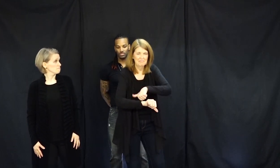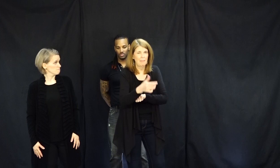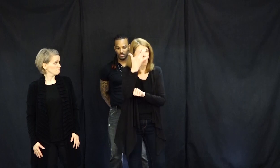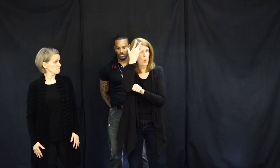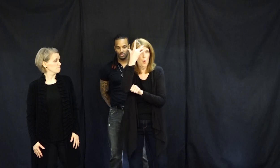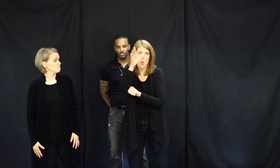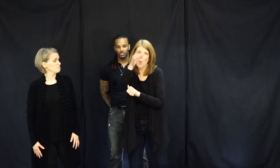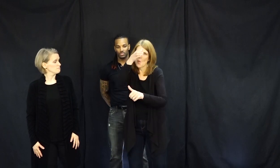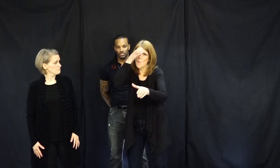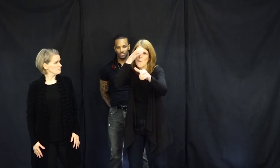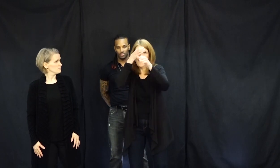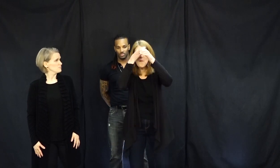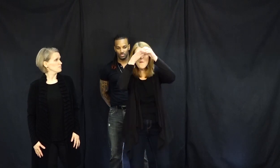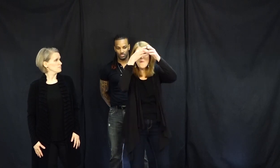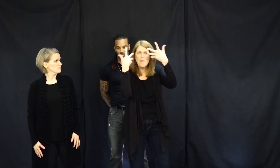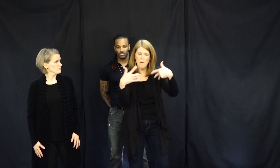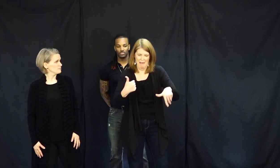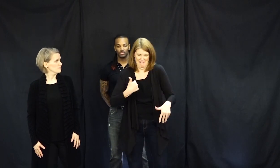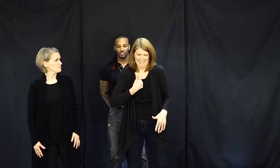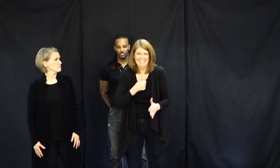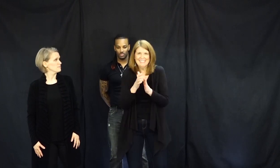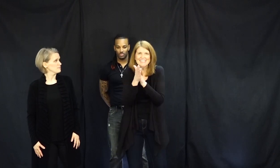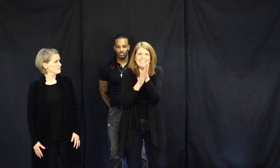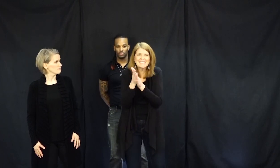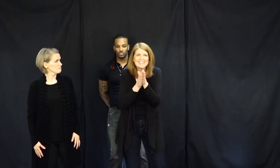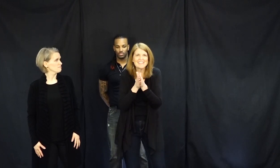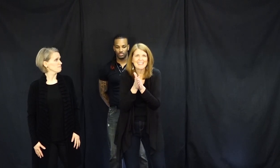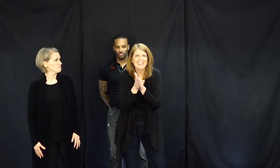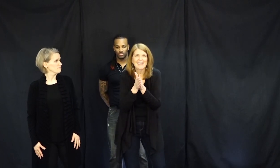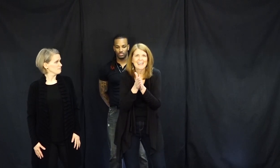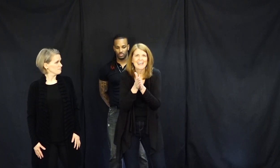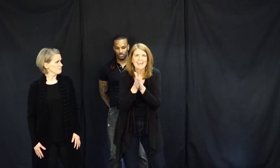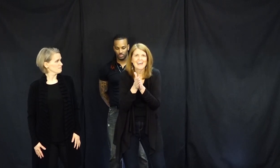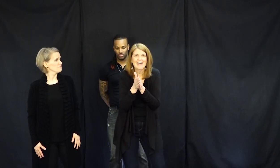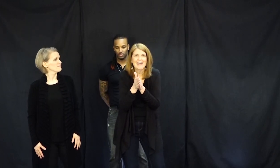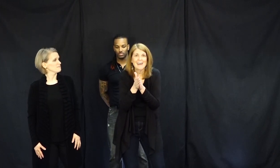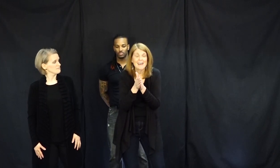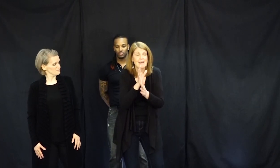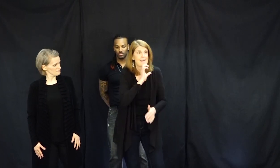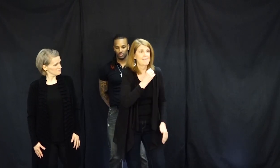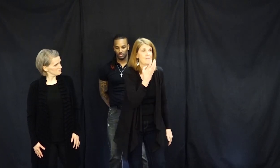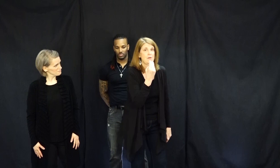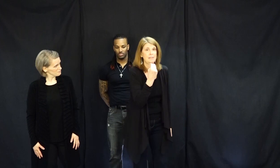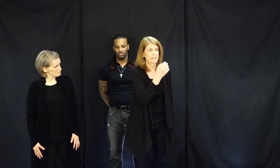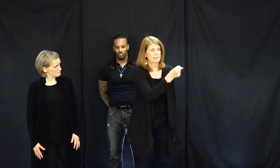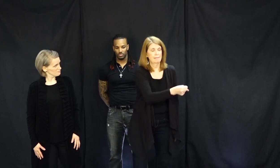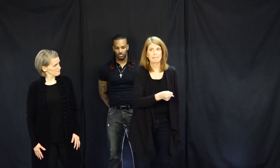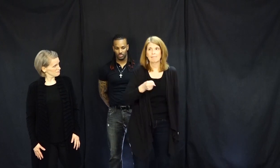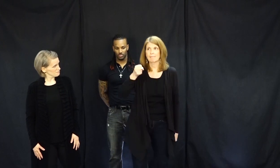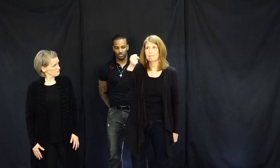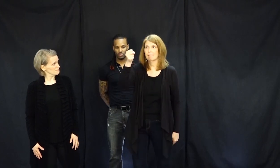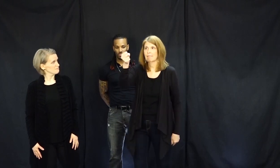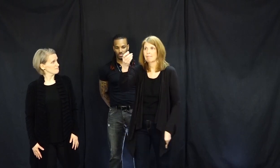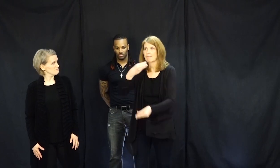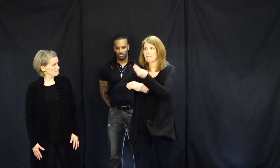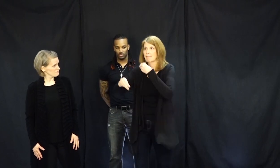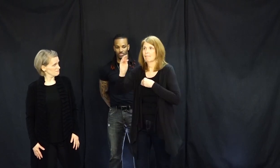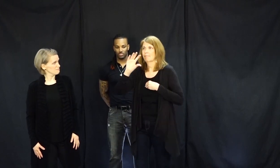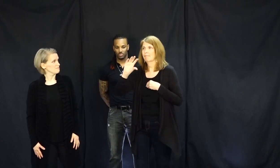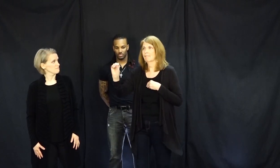lot smarter, by being a self-starter. By 14, they placed him in charge of a trading charter. And every